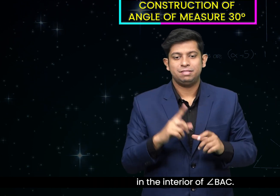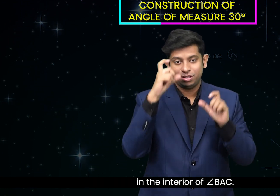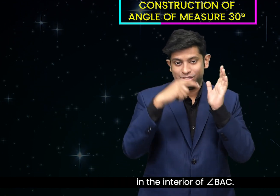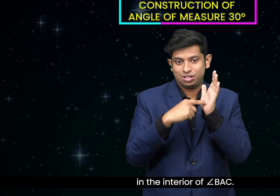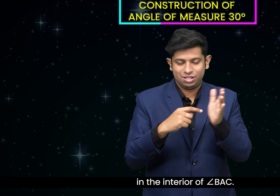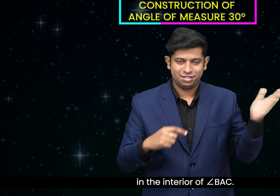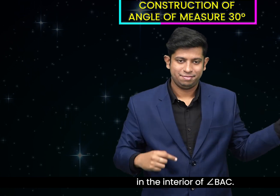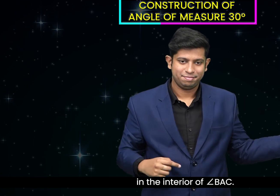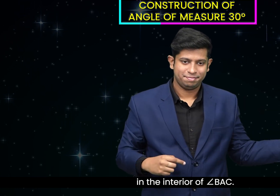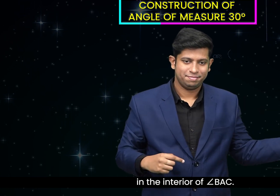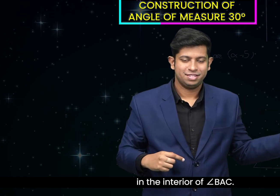angle BAC.